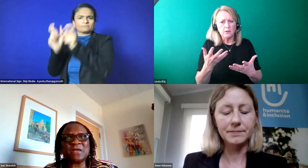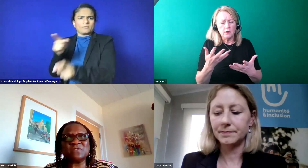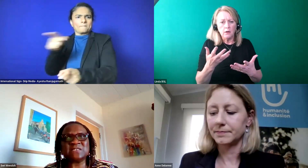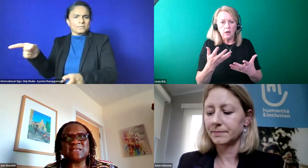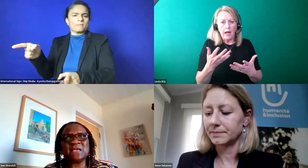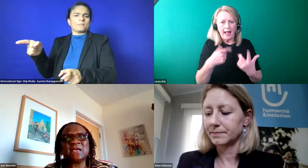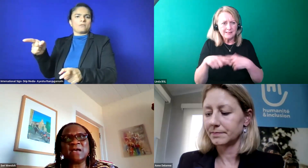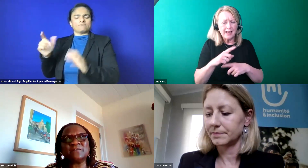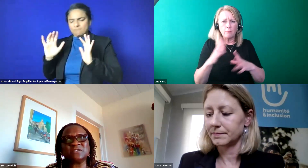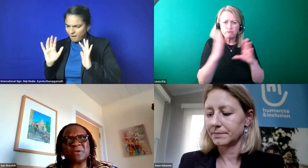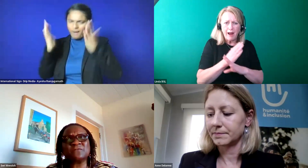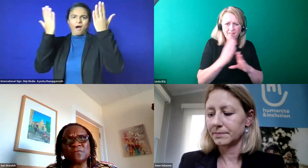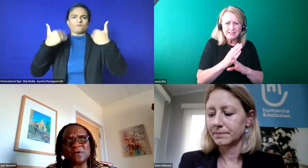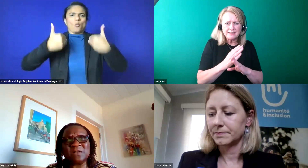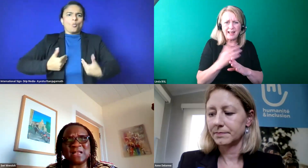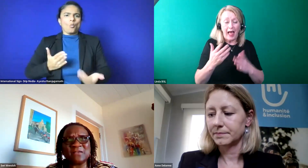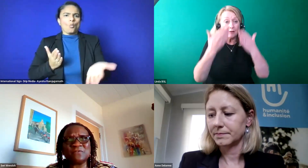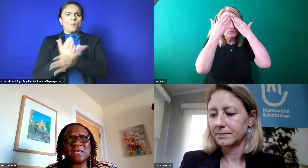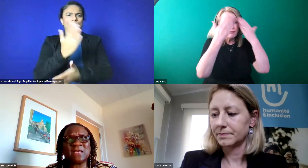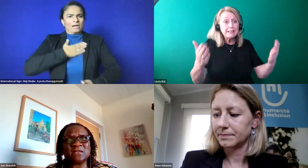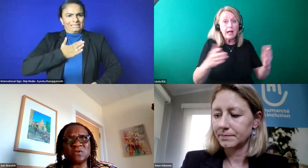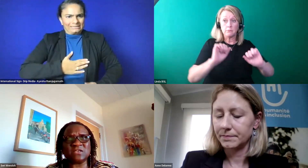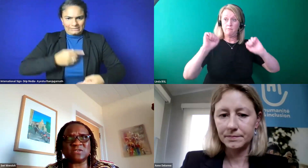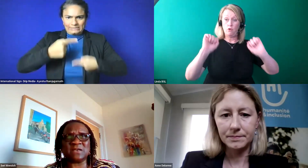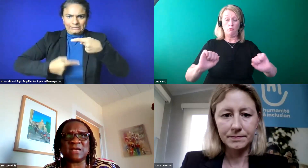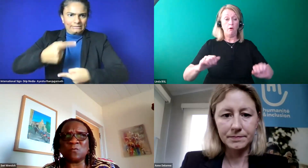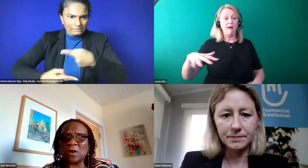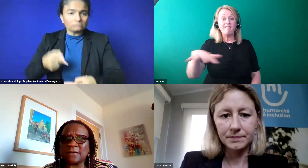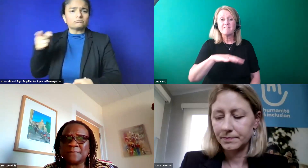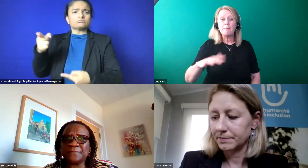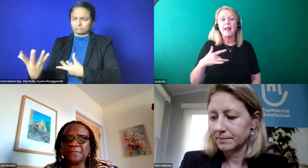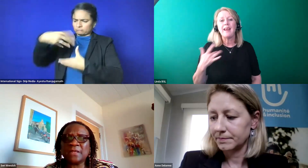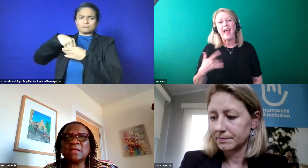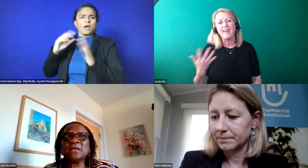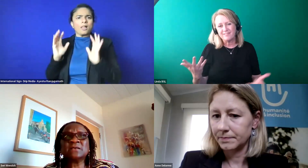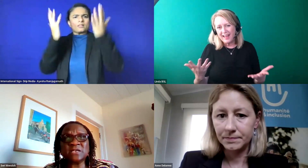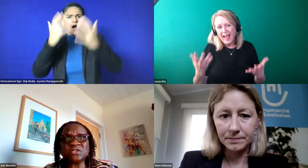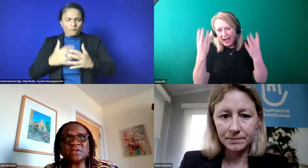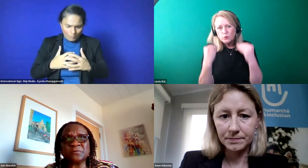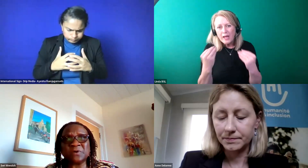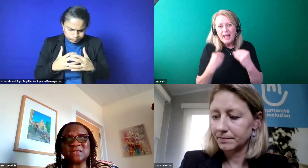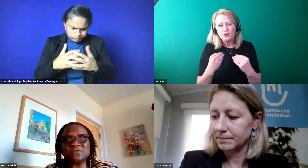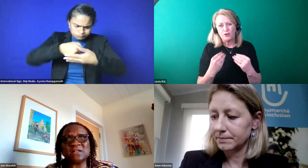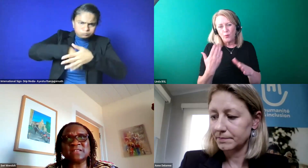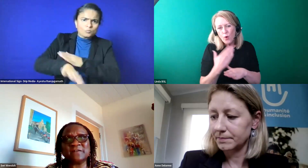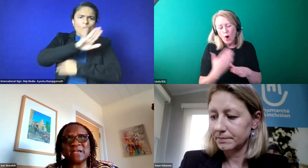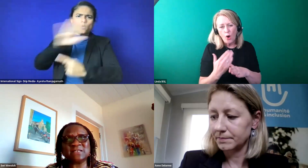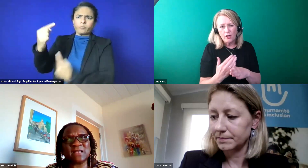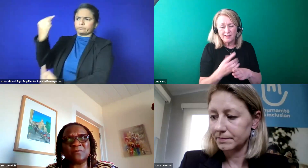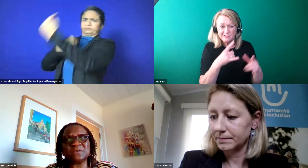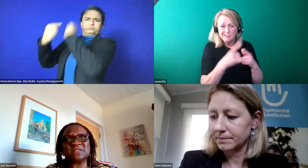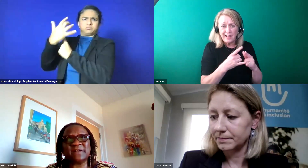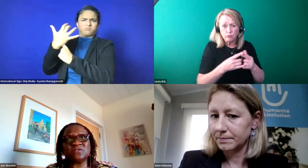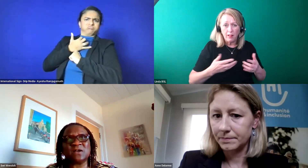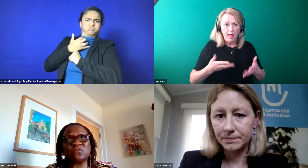law, privacy, and respect for family life, education, and work. Sexual and reproductive health and